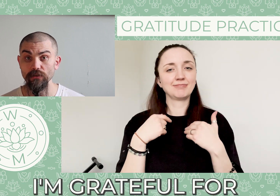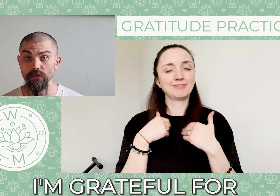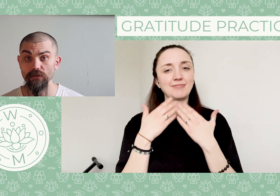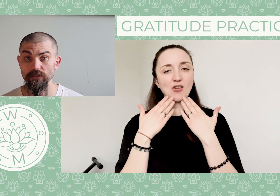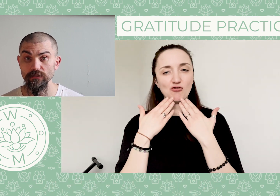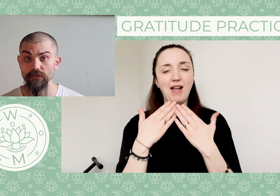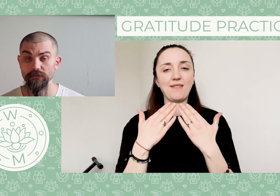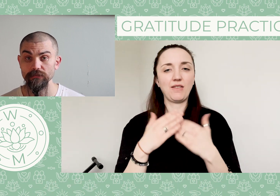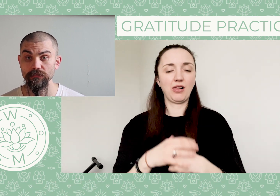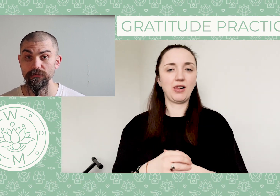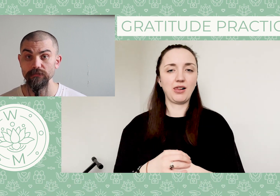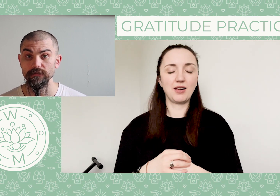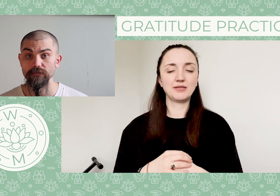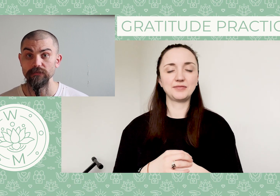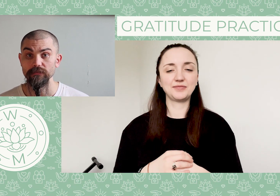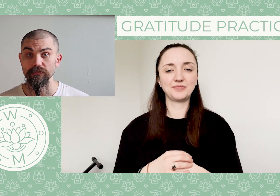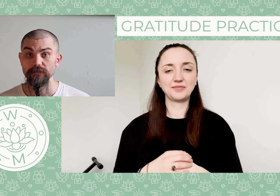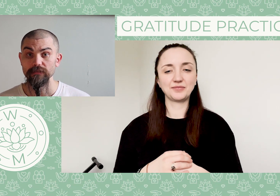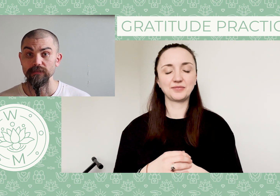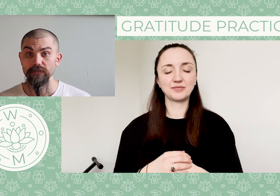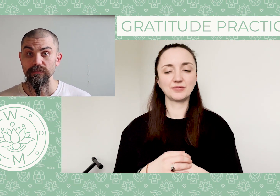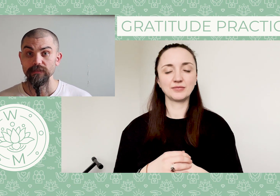grateful for.